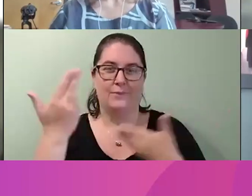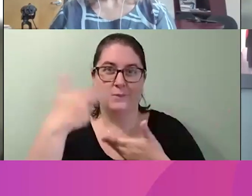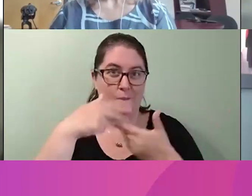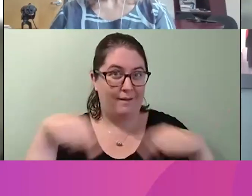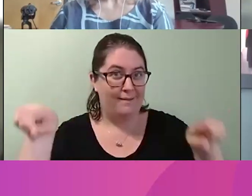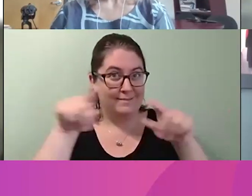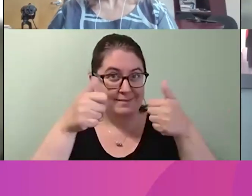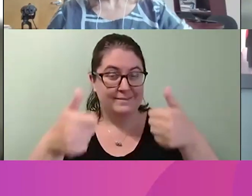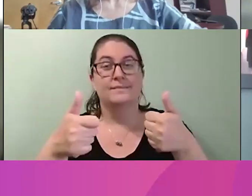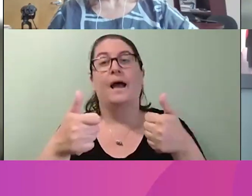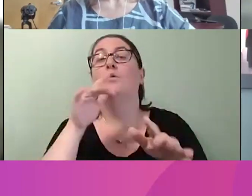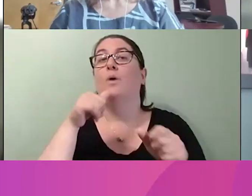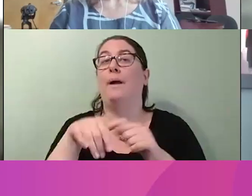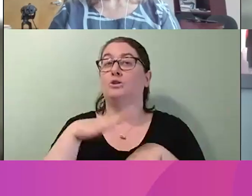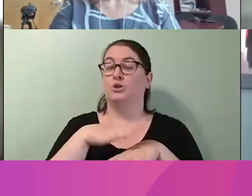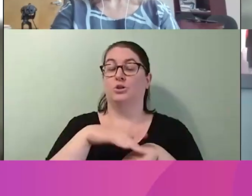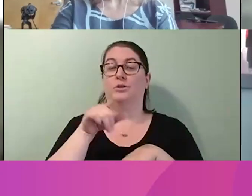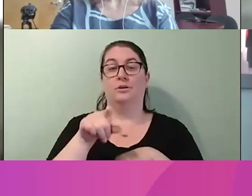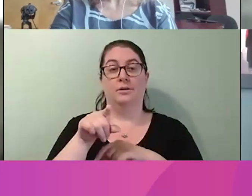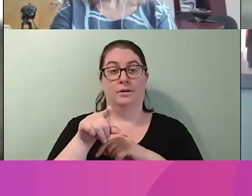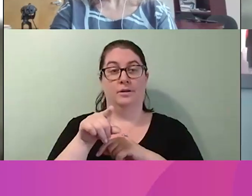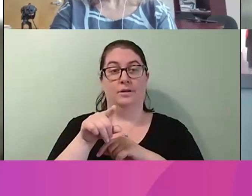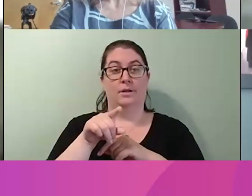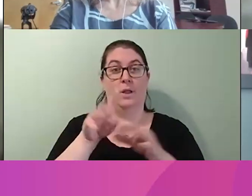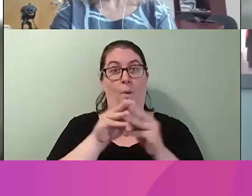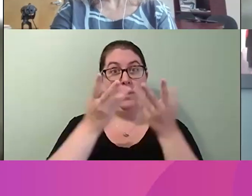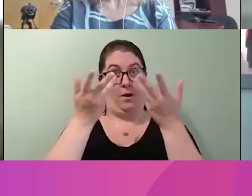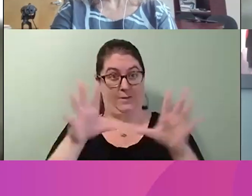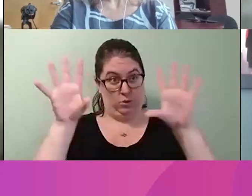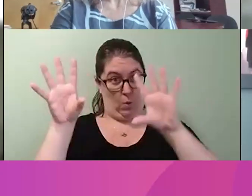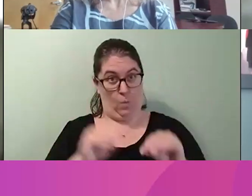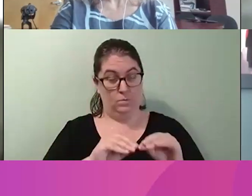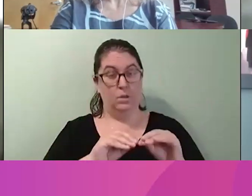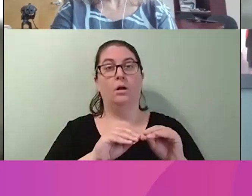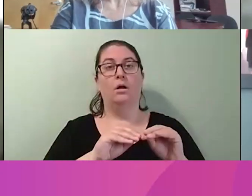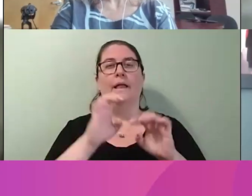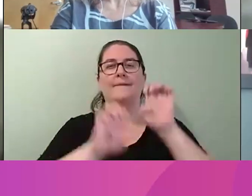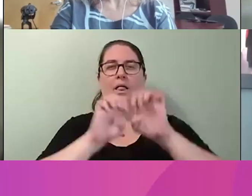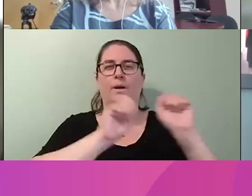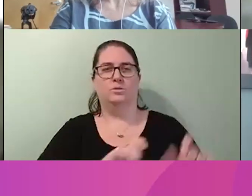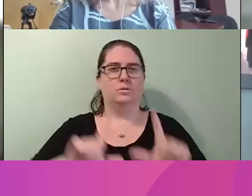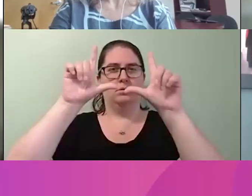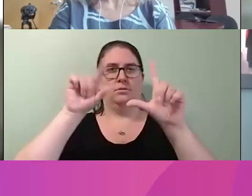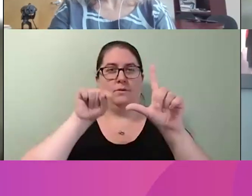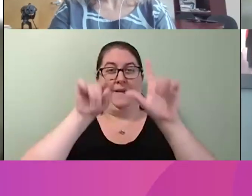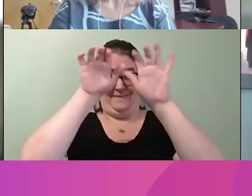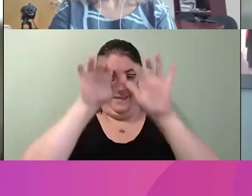us. As a reminder, when the webinar closes, you will be linked to